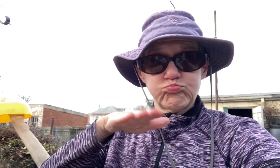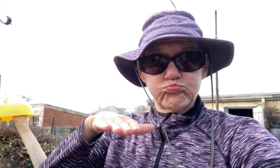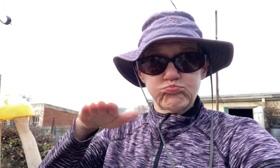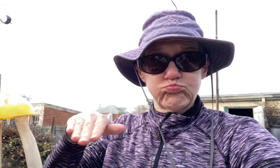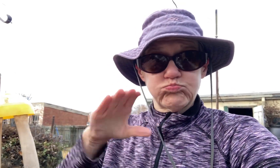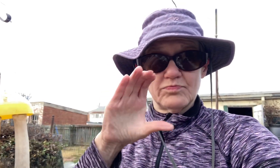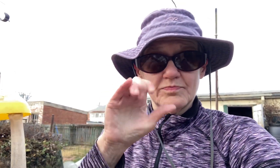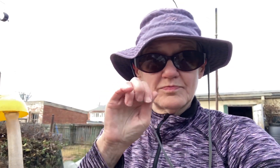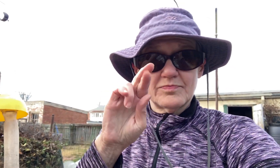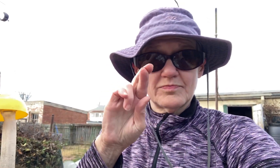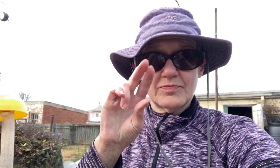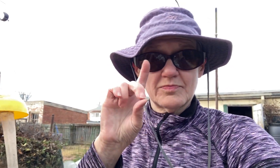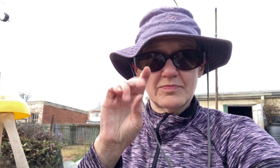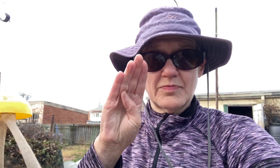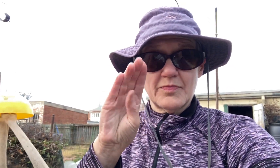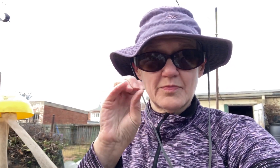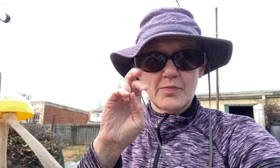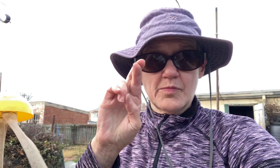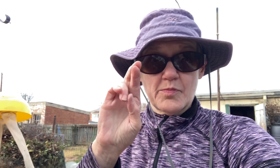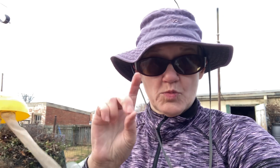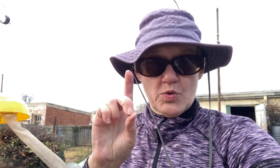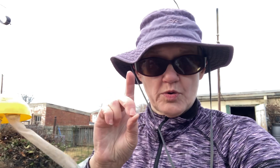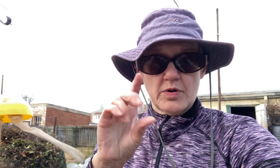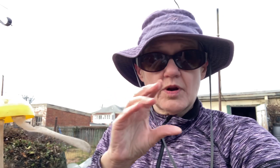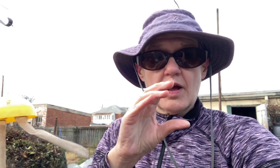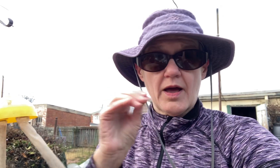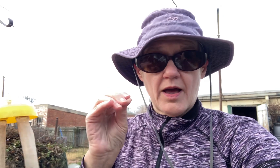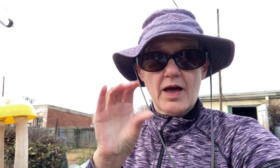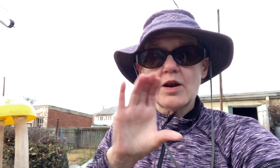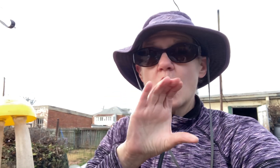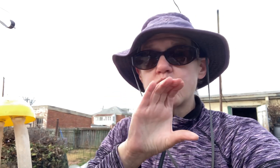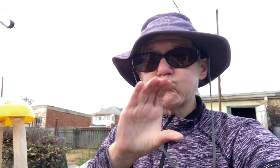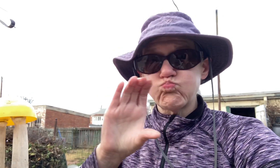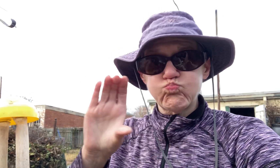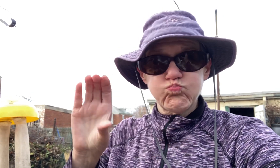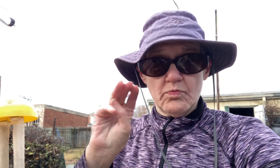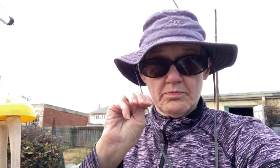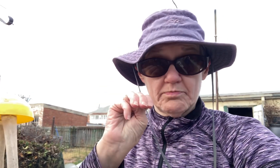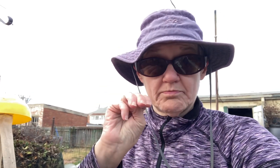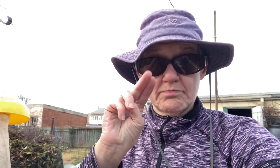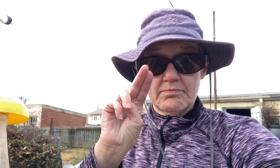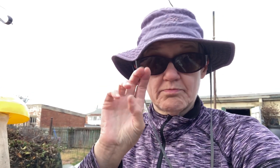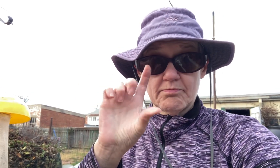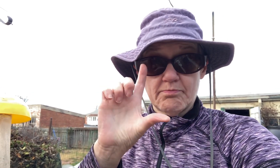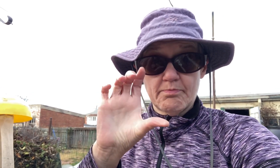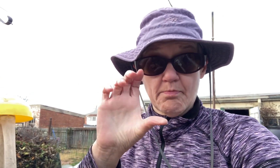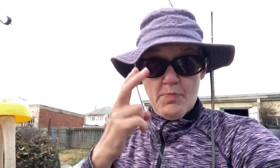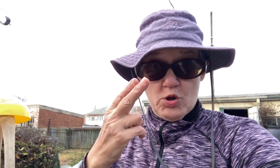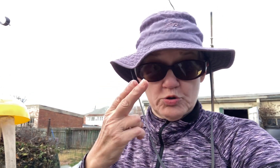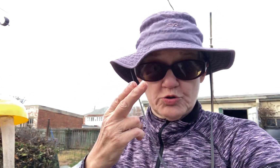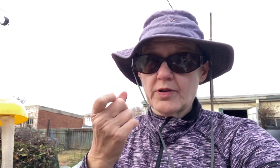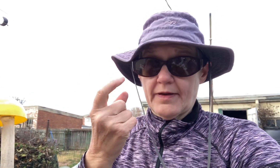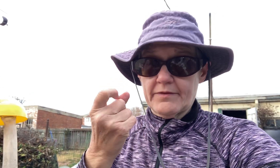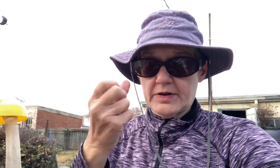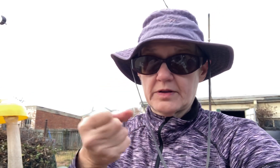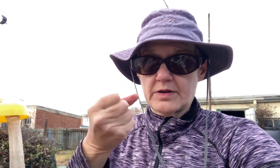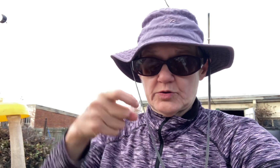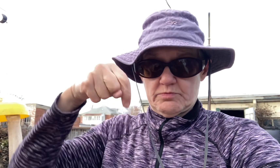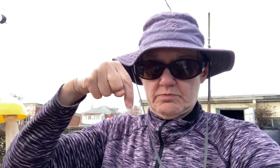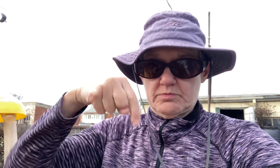Now, I've been sheet mulching with cardboard and some type of mulch for 11 years now